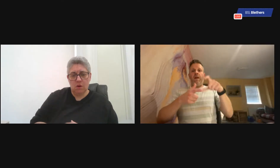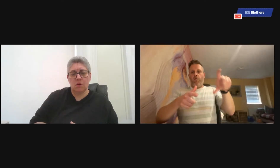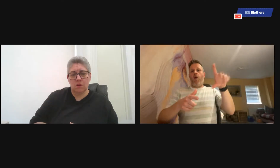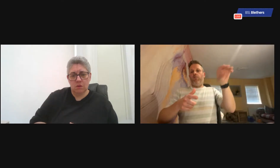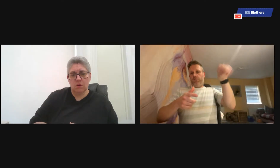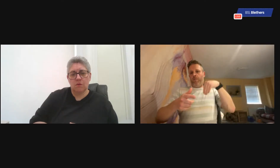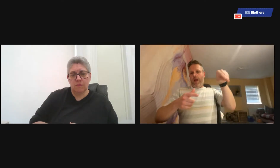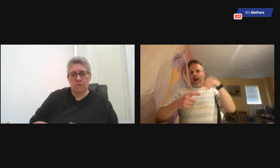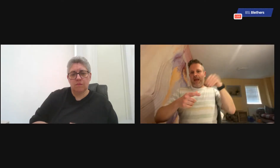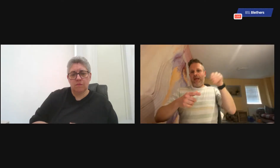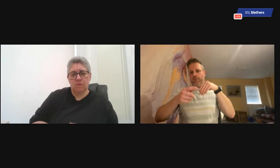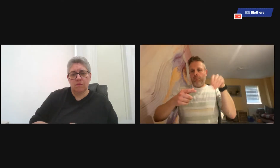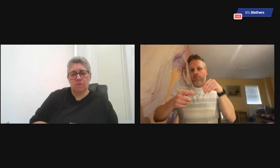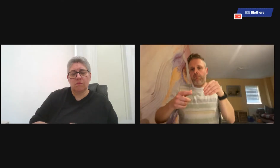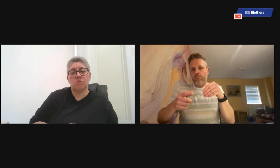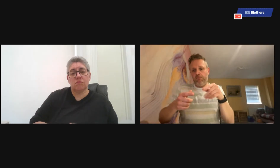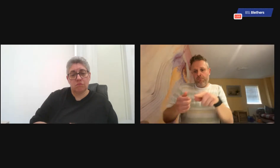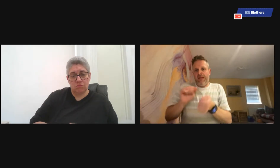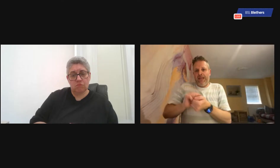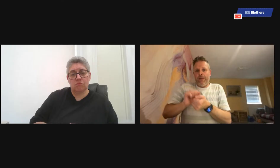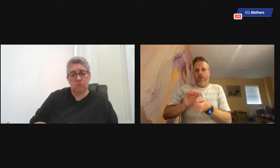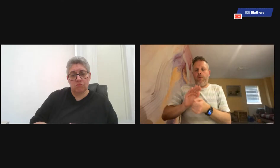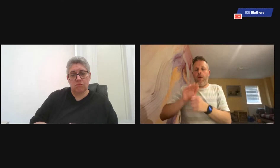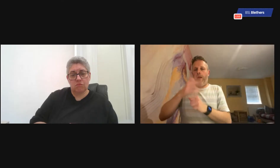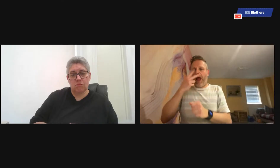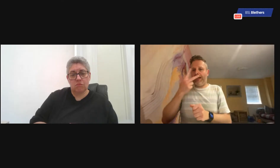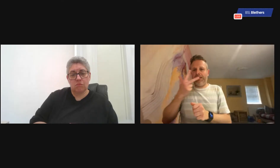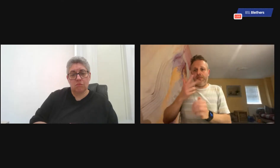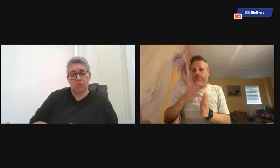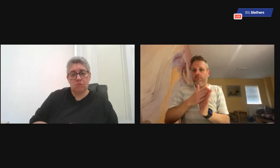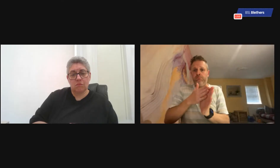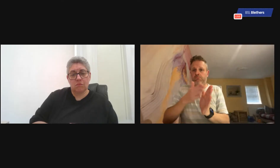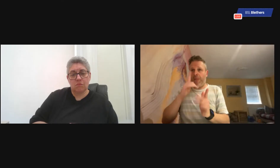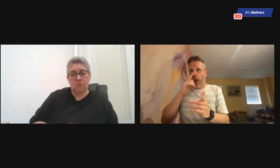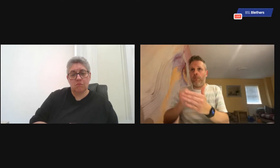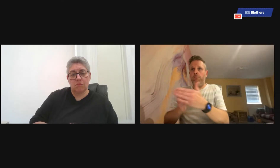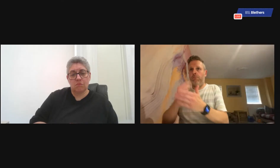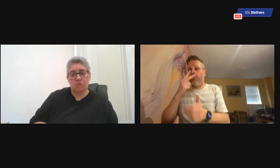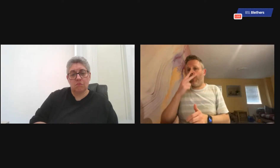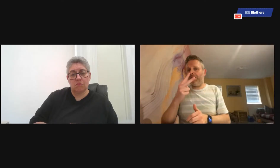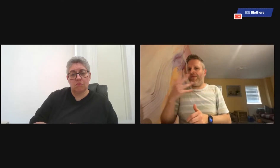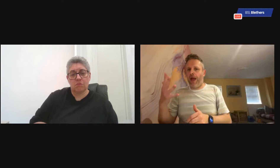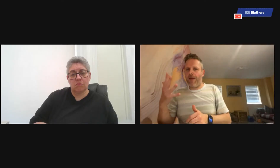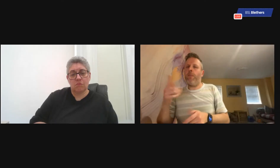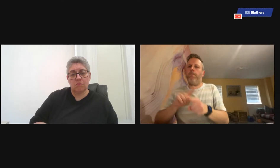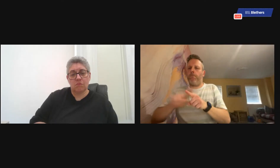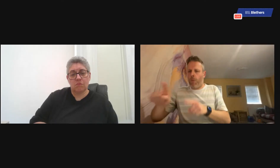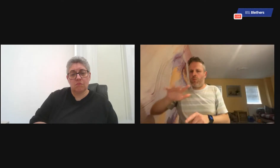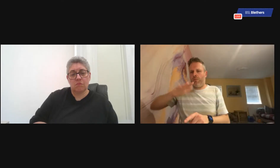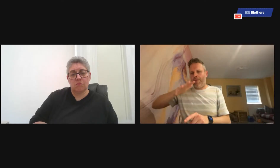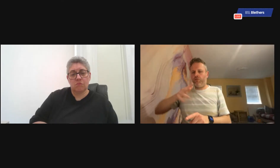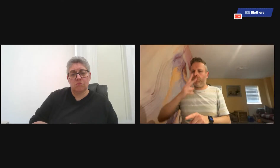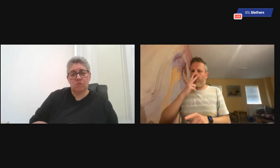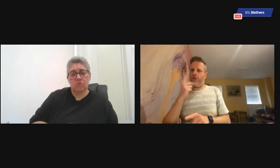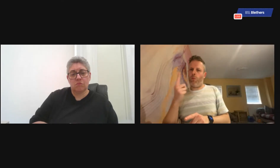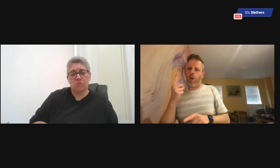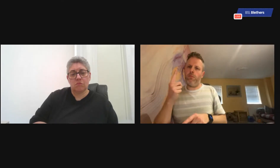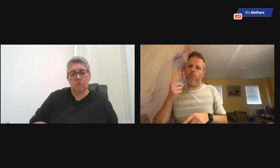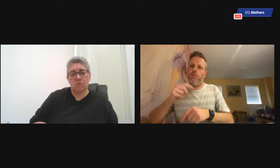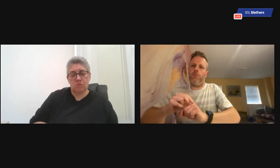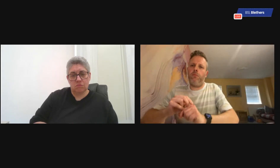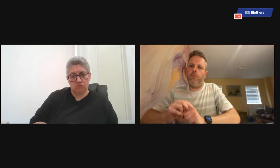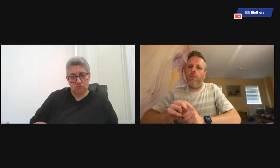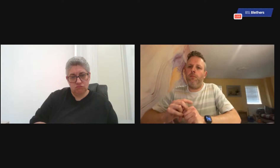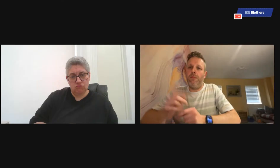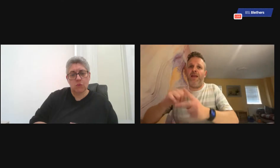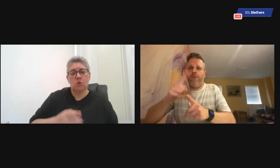you don't go. It's not the agency per se. It might be that the council are aware that that child is now 18,